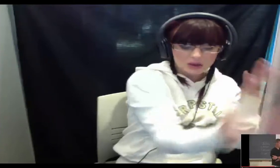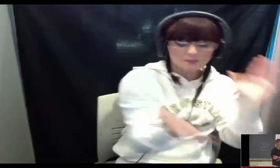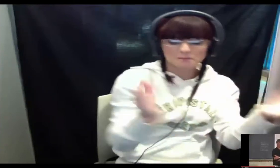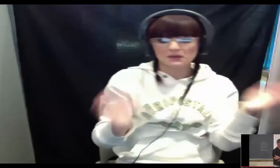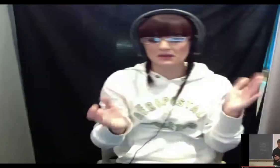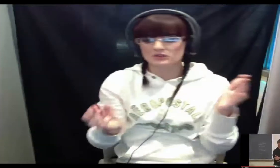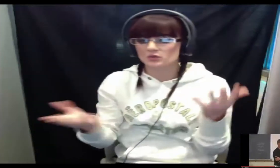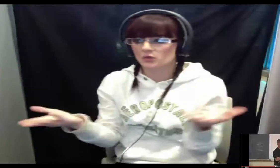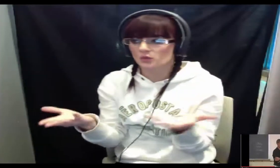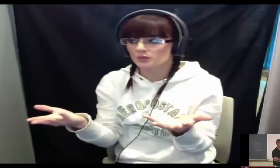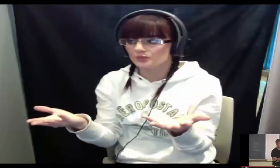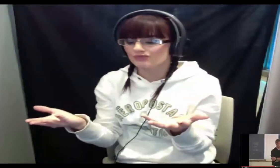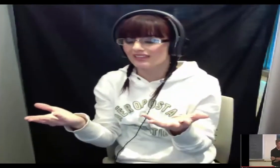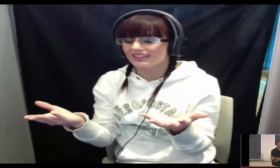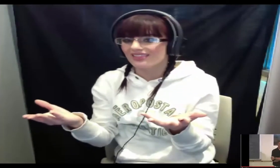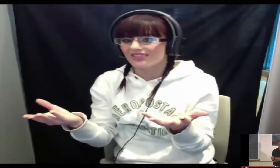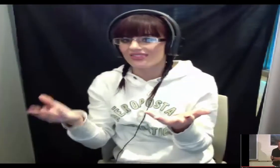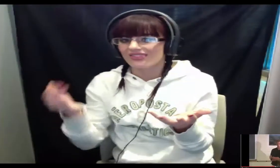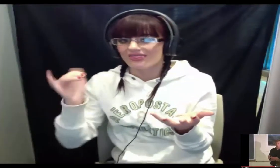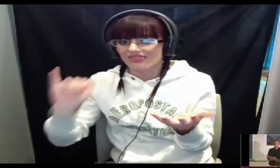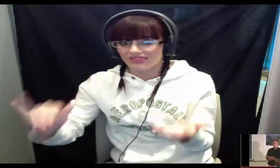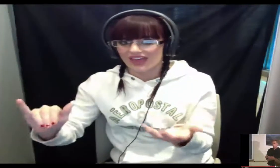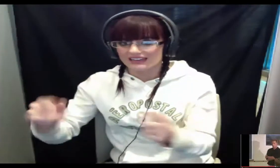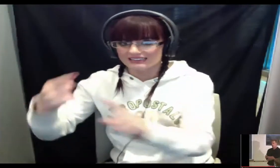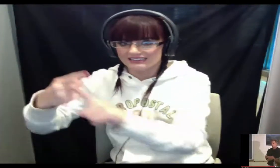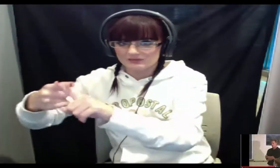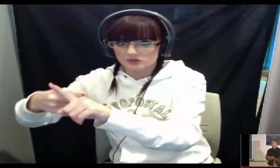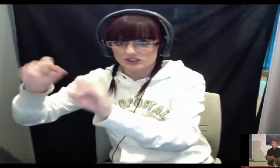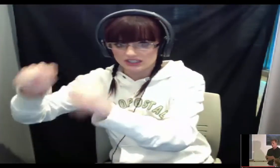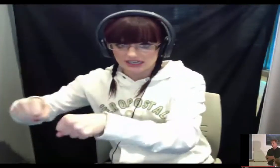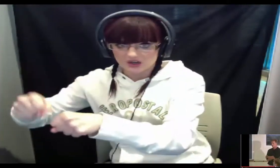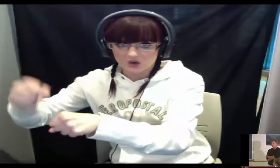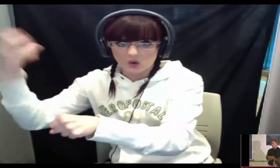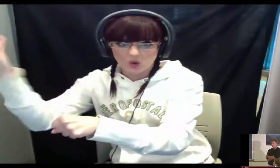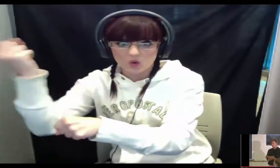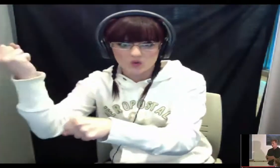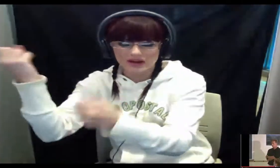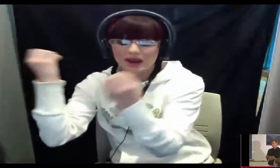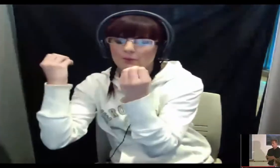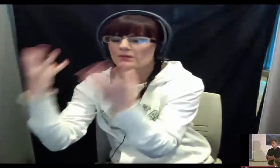you look at air, this is the property we need to discuss.